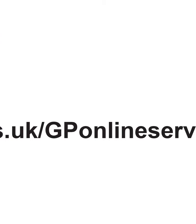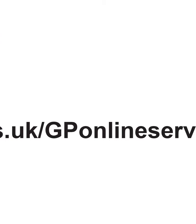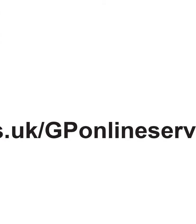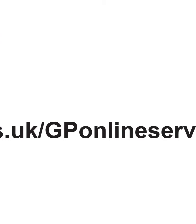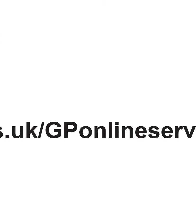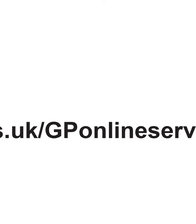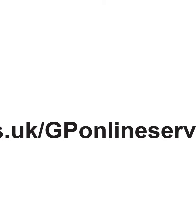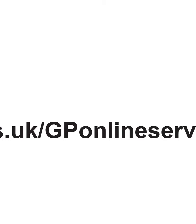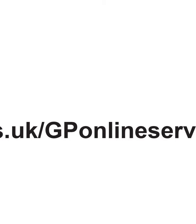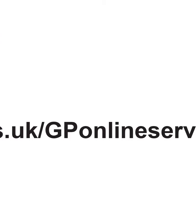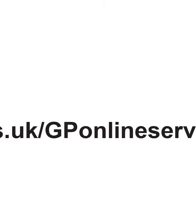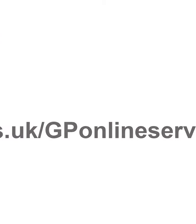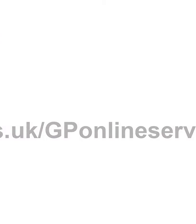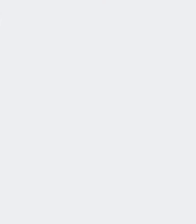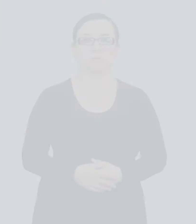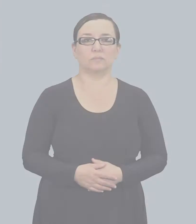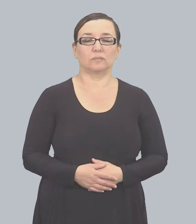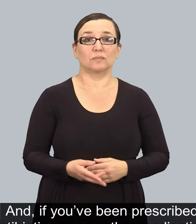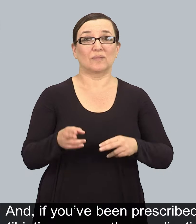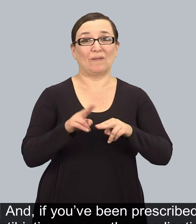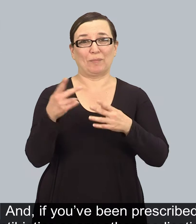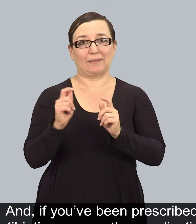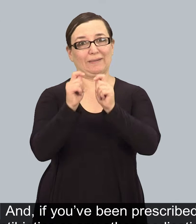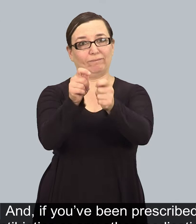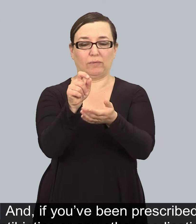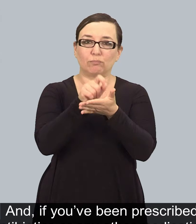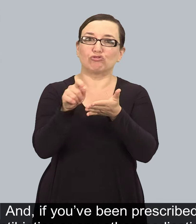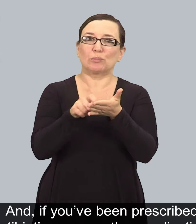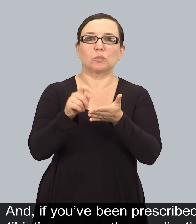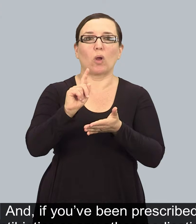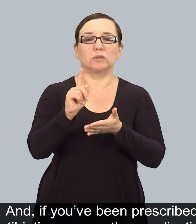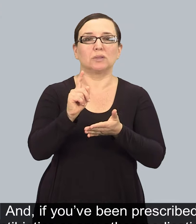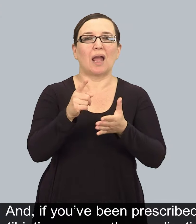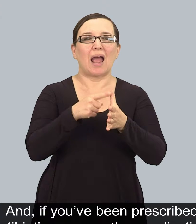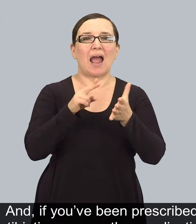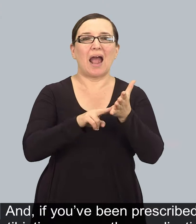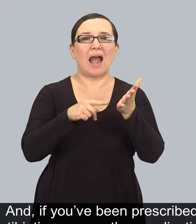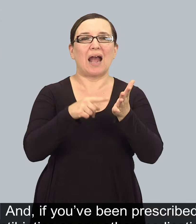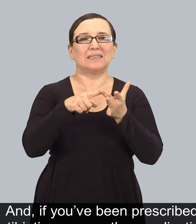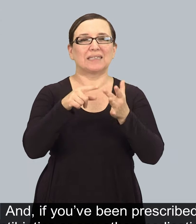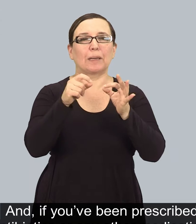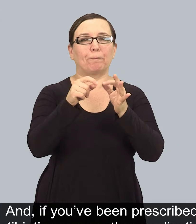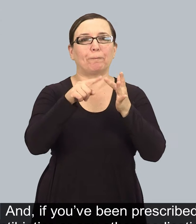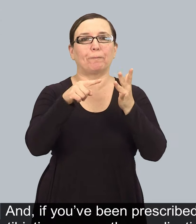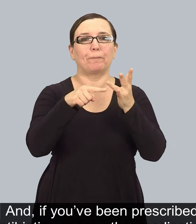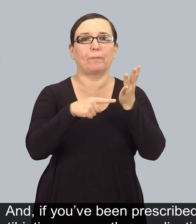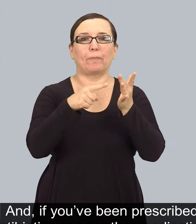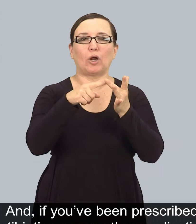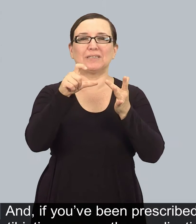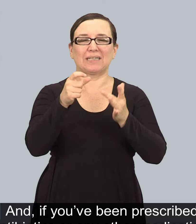nhs.uk/GP online services. And if you've been prescribed antibiotics or any other medication, make sure